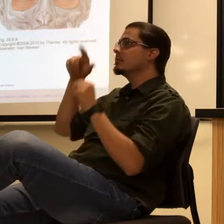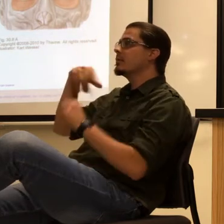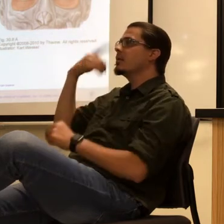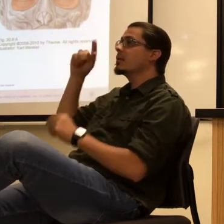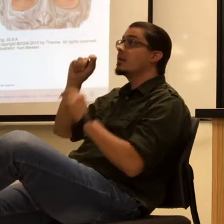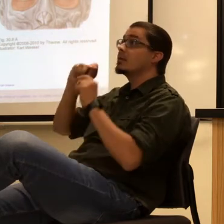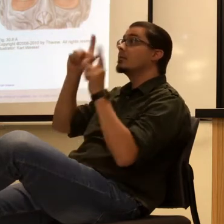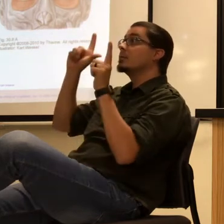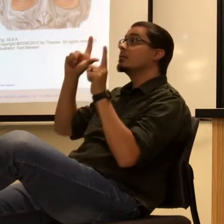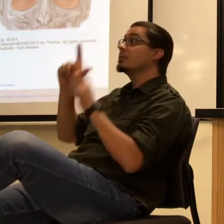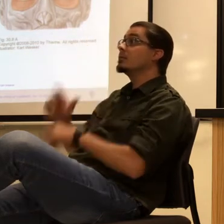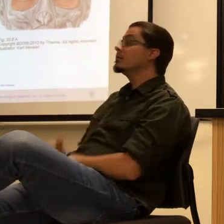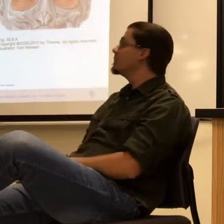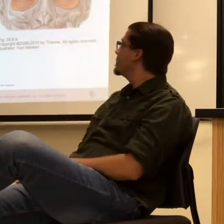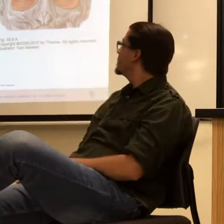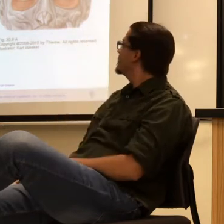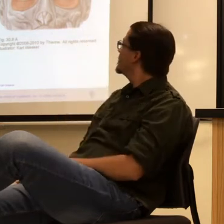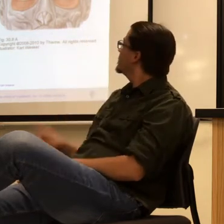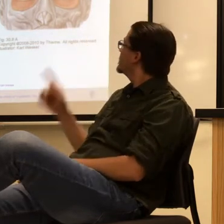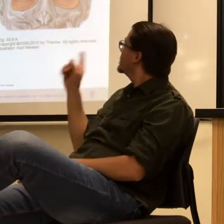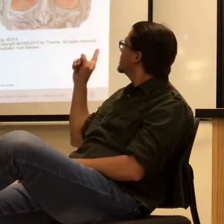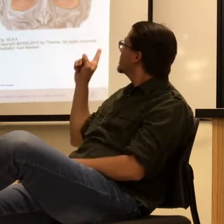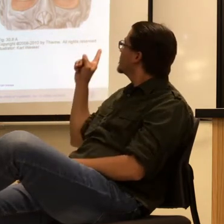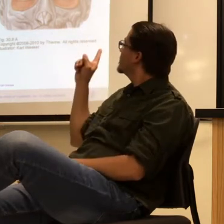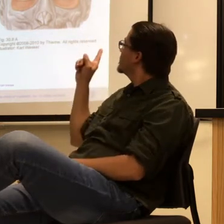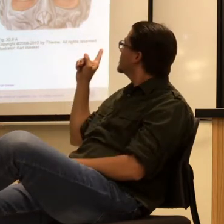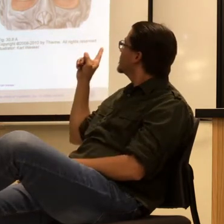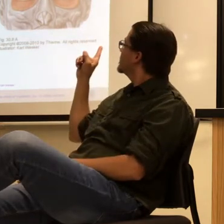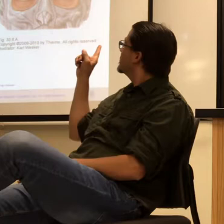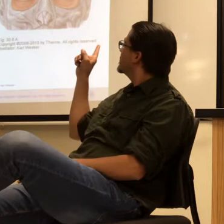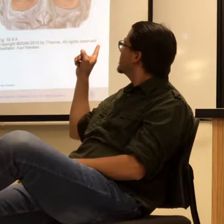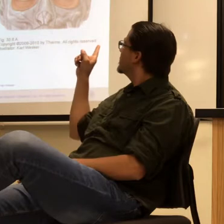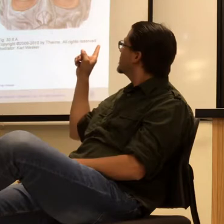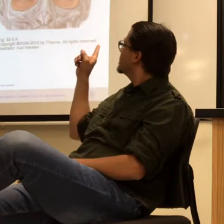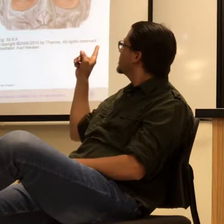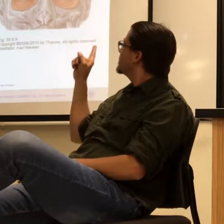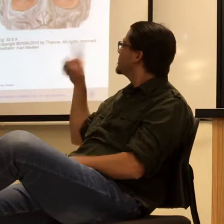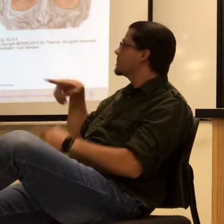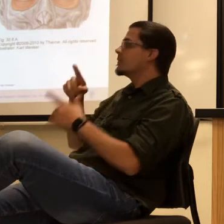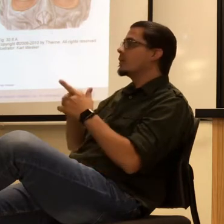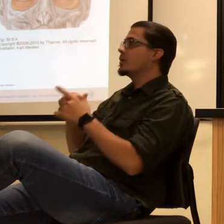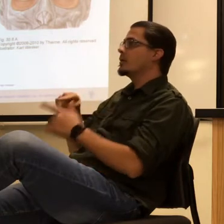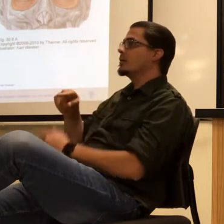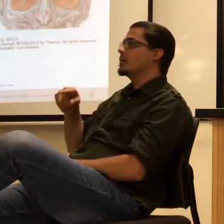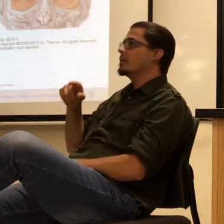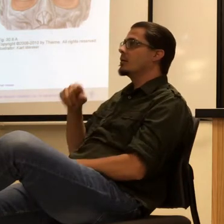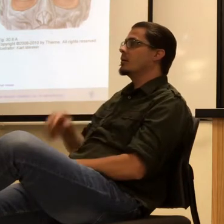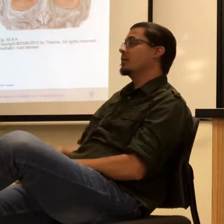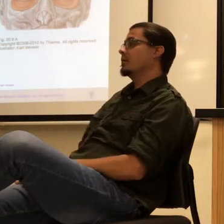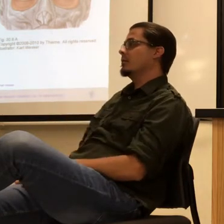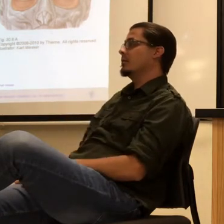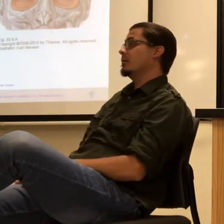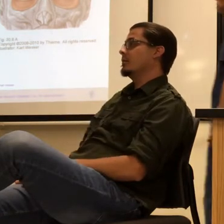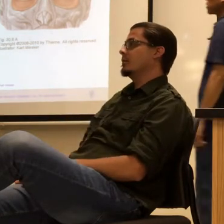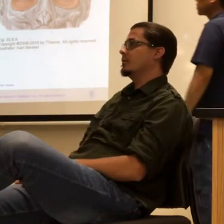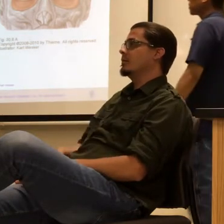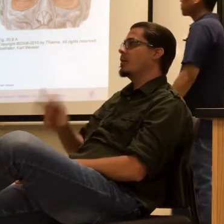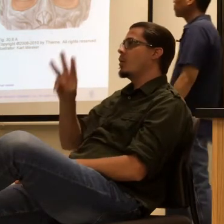Okay. Orbicularis oculi, a circular muscle. So when it contracts, it kind of makes you wink.